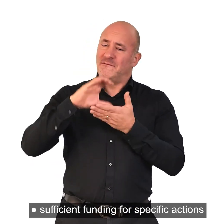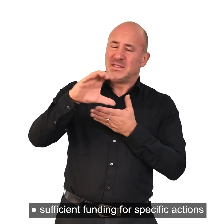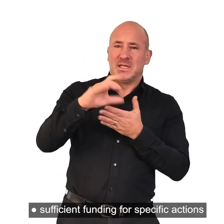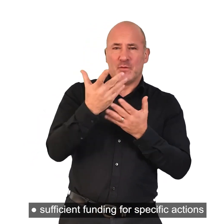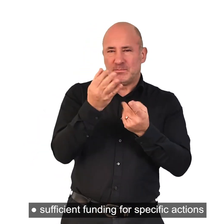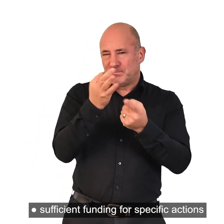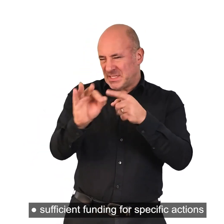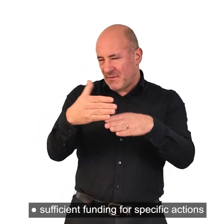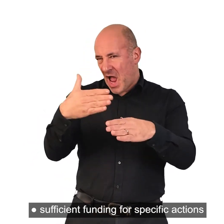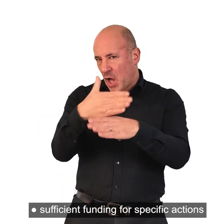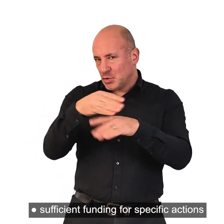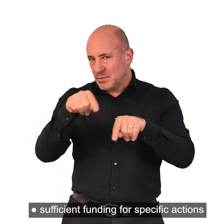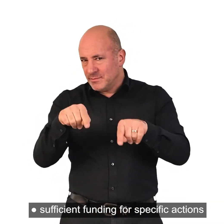Sufficient funding for specific actions.